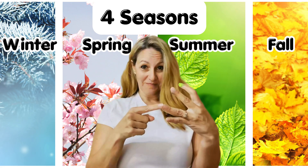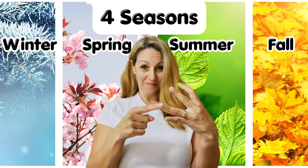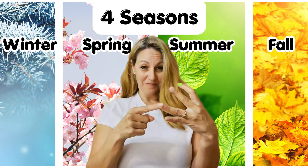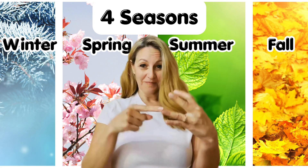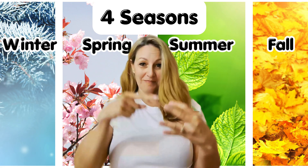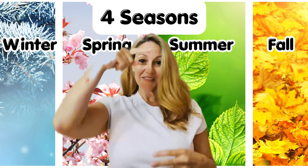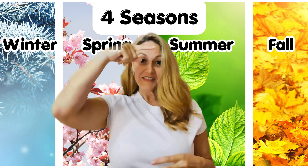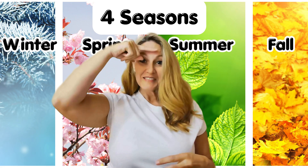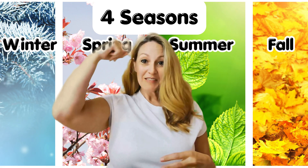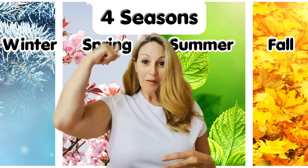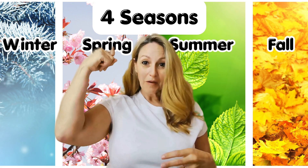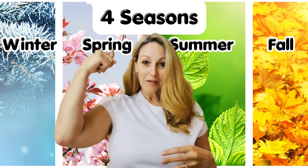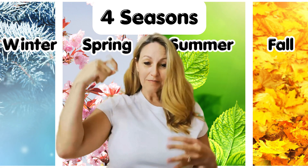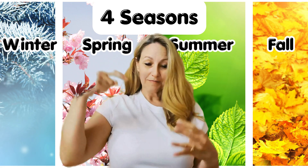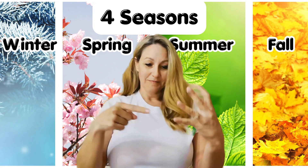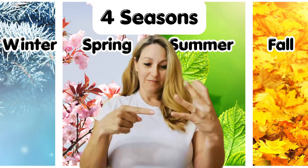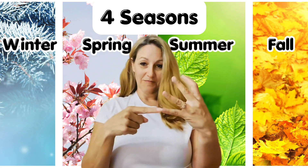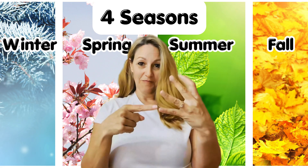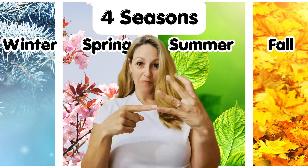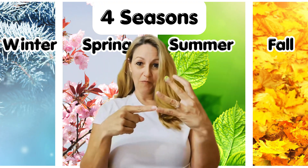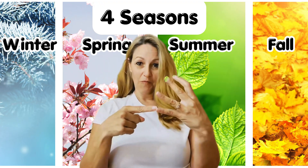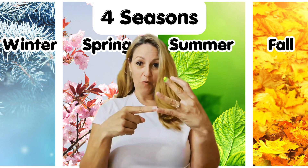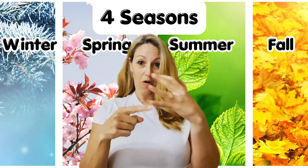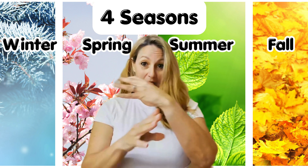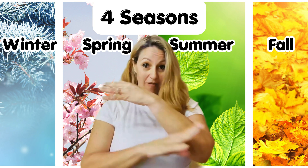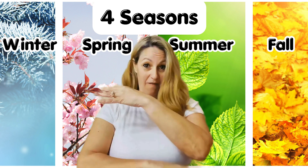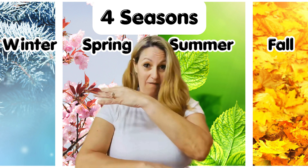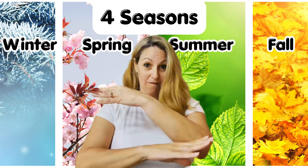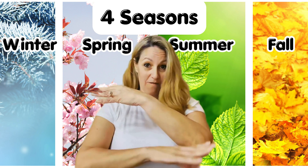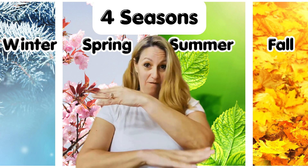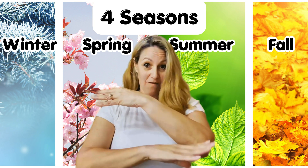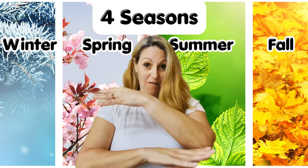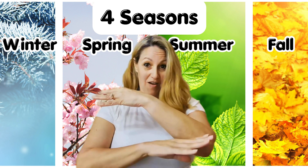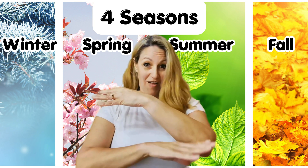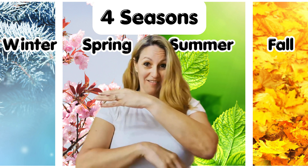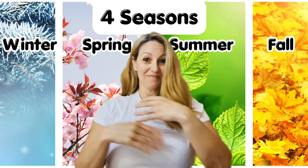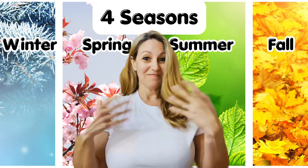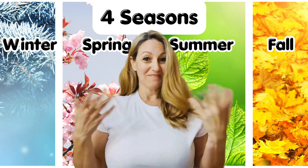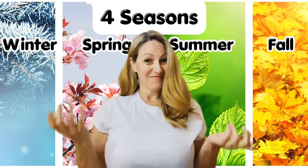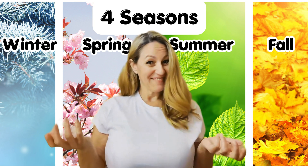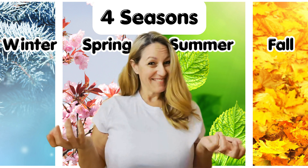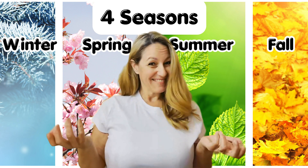Third, summer. And fourth, fall.